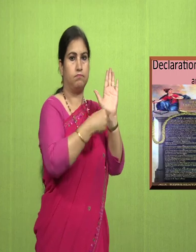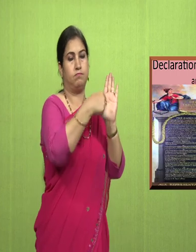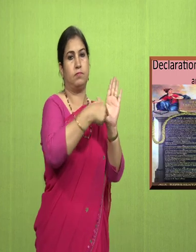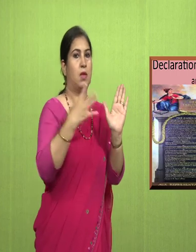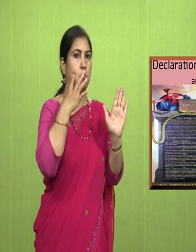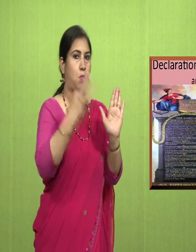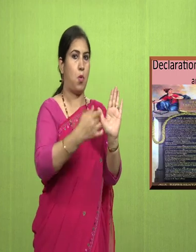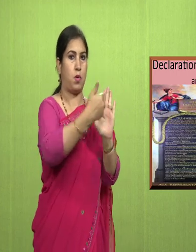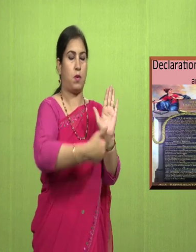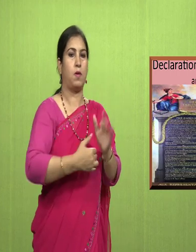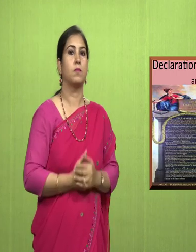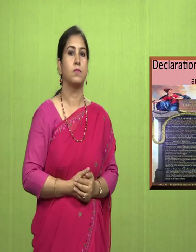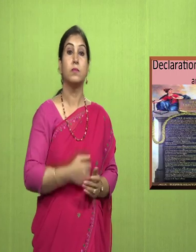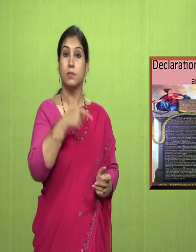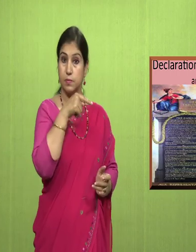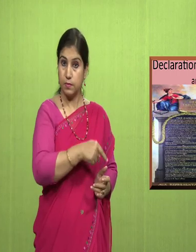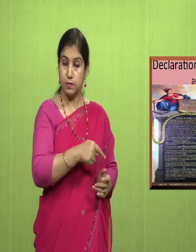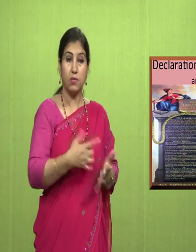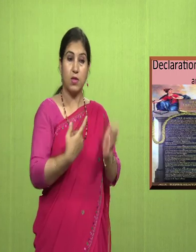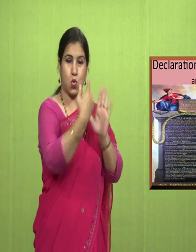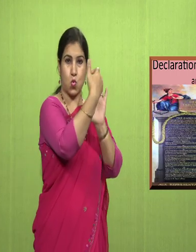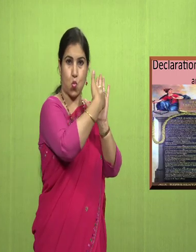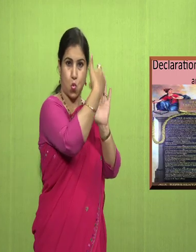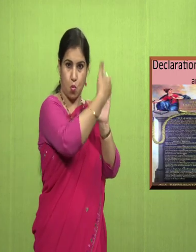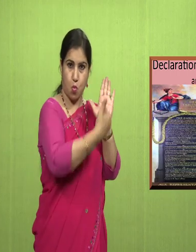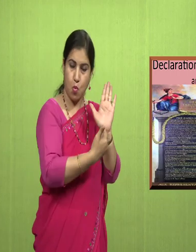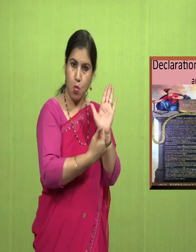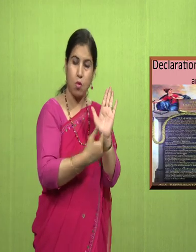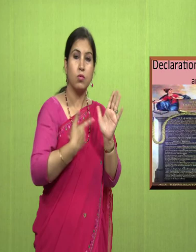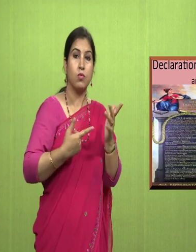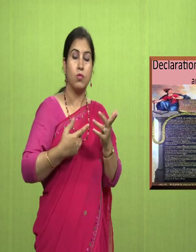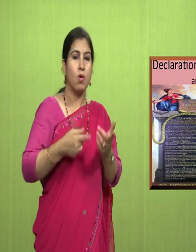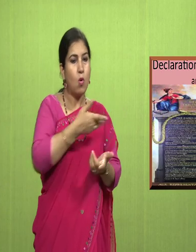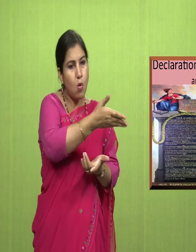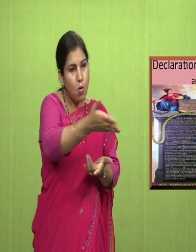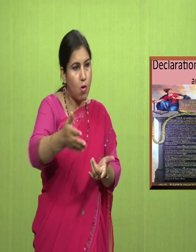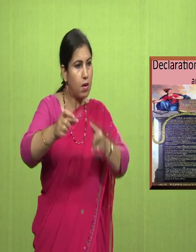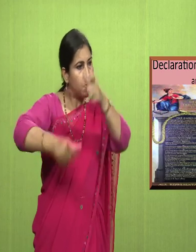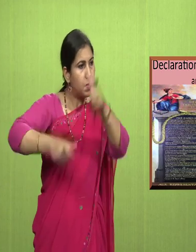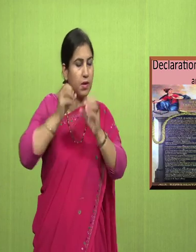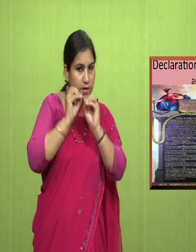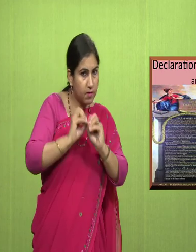This was a set of principles to guide all the peoples of the